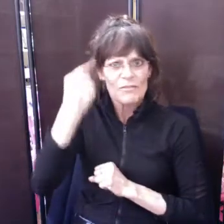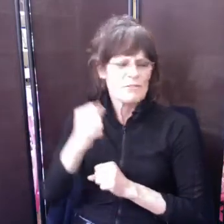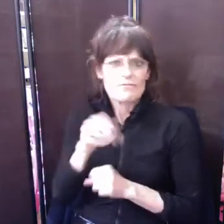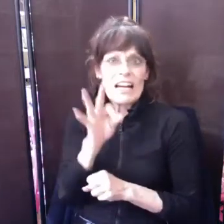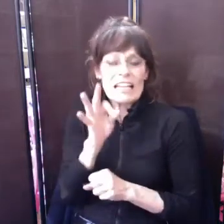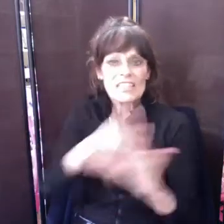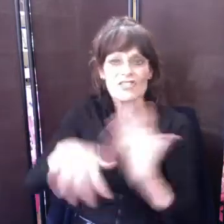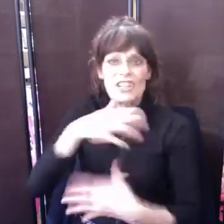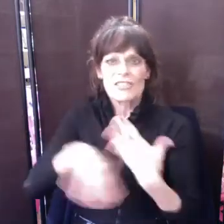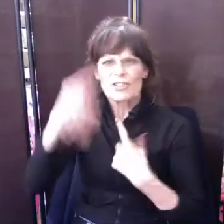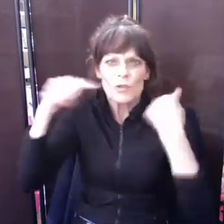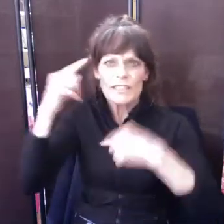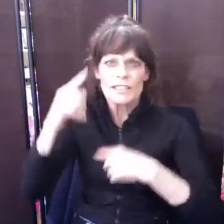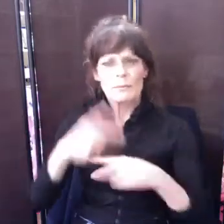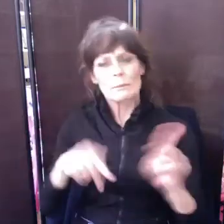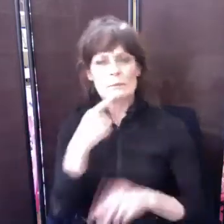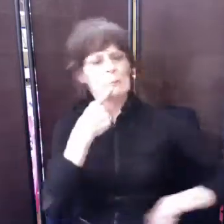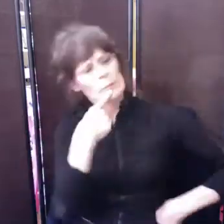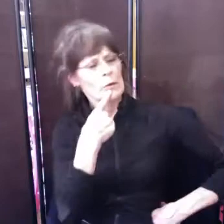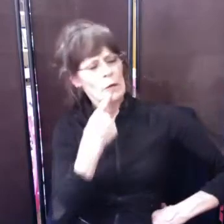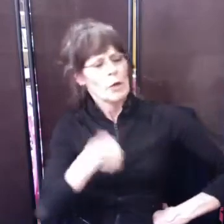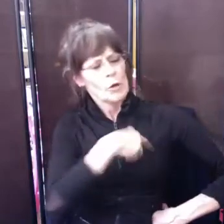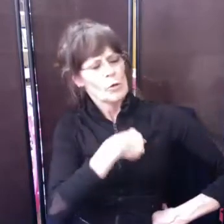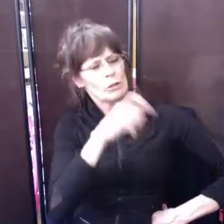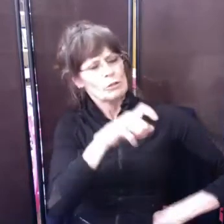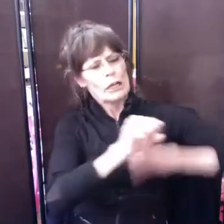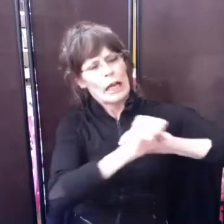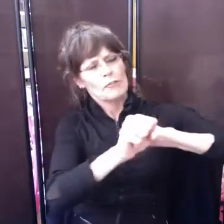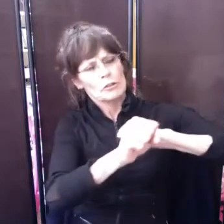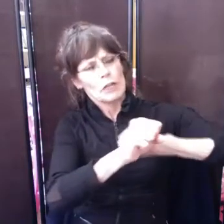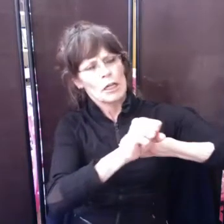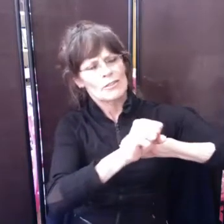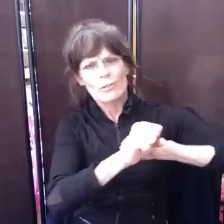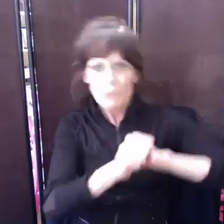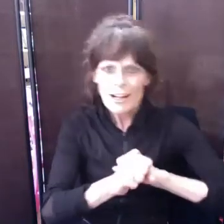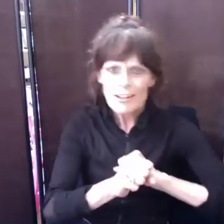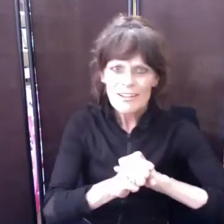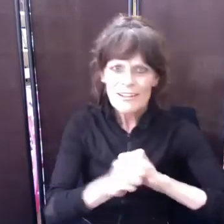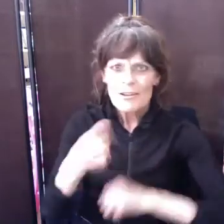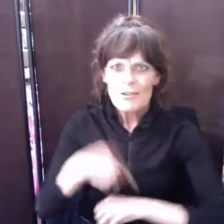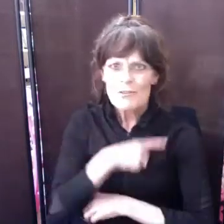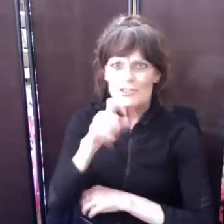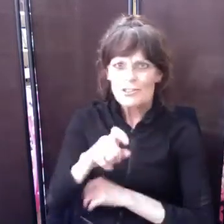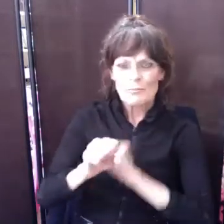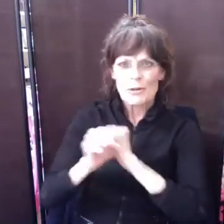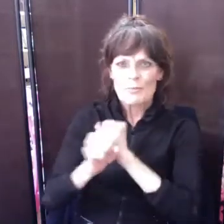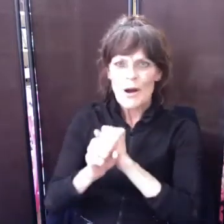crazy that people say, well, you know, we shouldn't, you know, advertise or anything. Well, you know, we shouldn't promote and we shouldn't advertise,